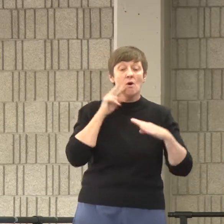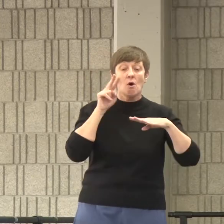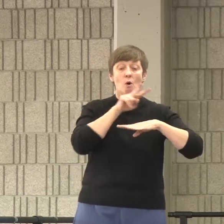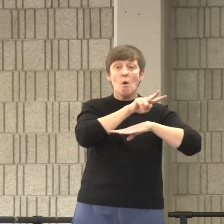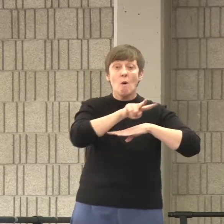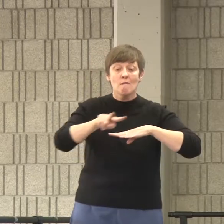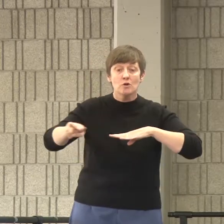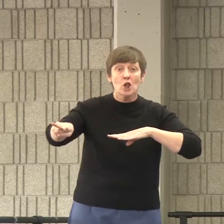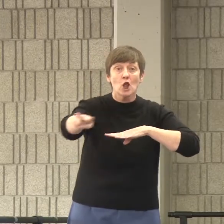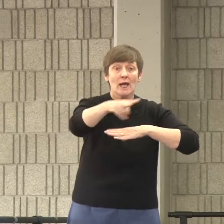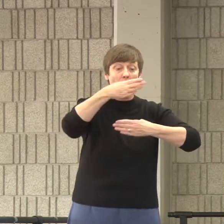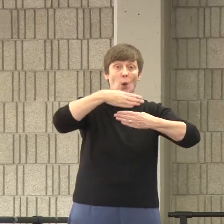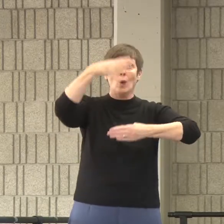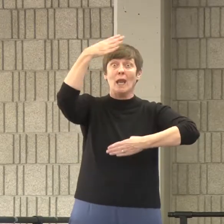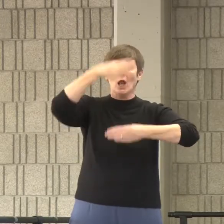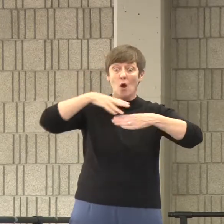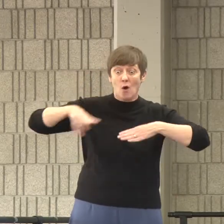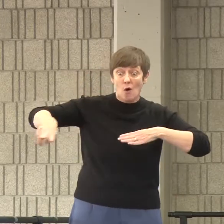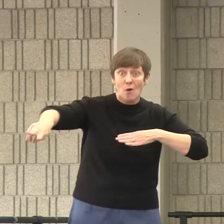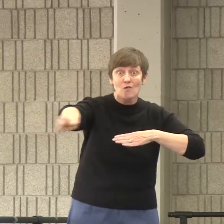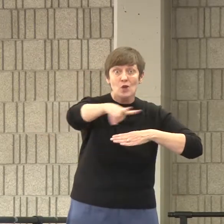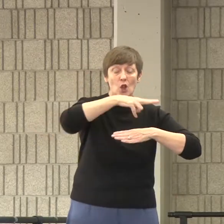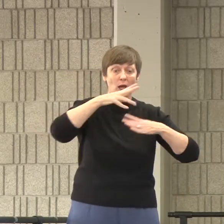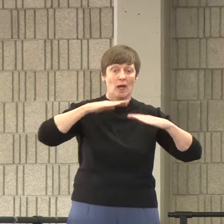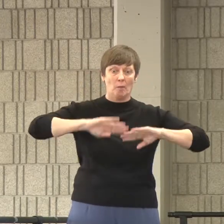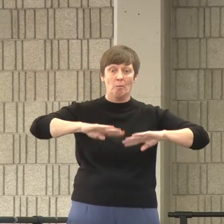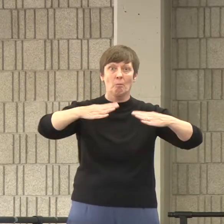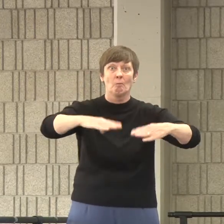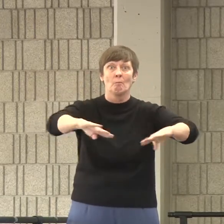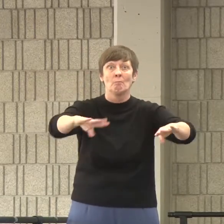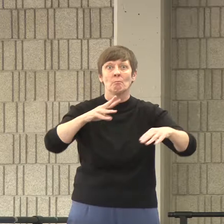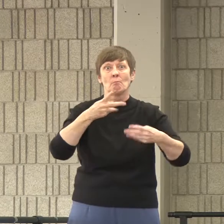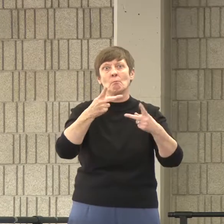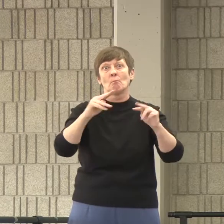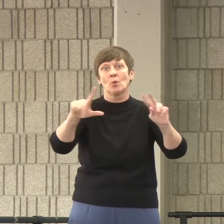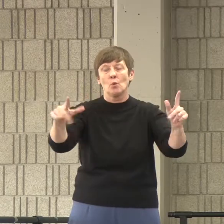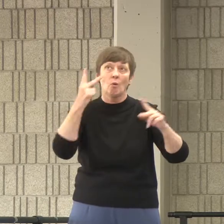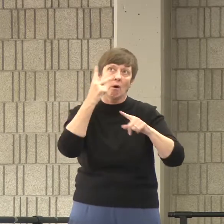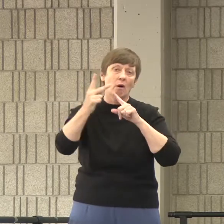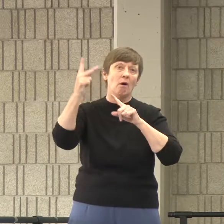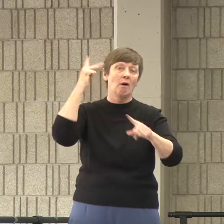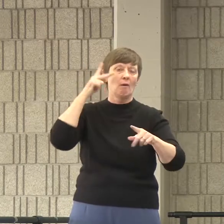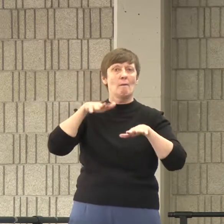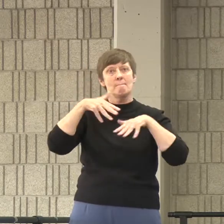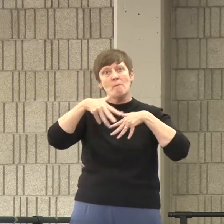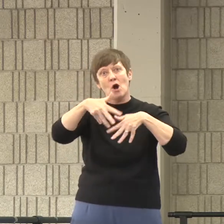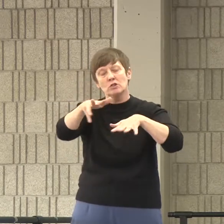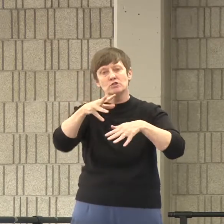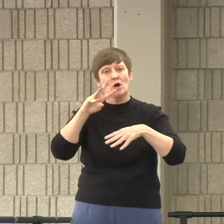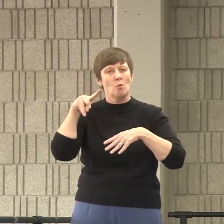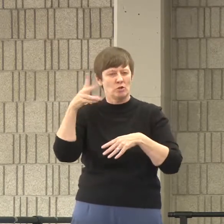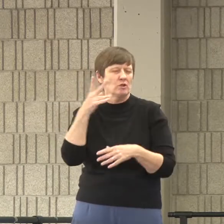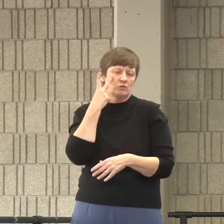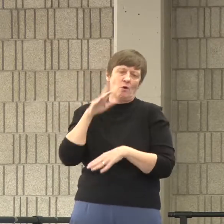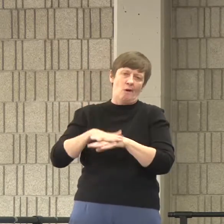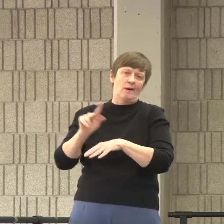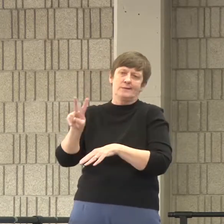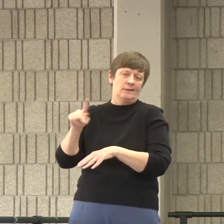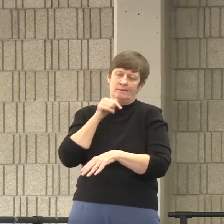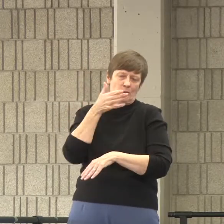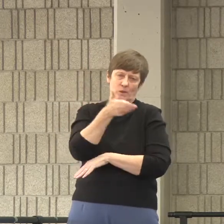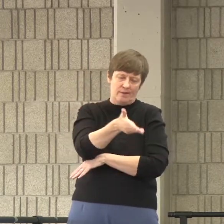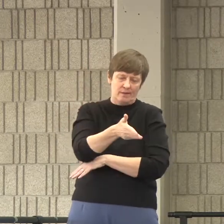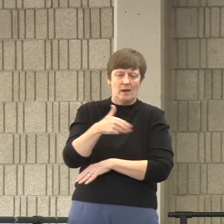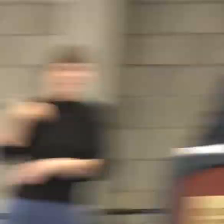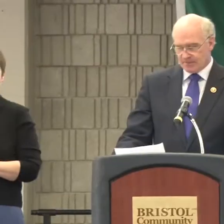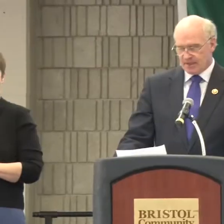pool and looking back into time and seeing the March on Washington, and which I saw on television and remembered as a